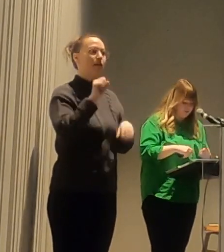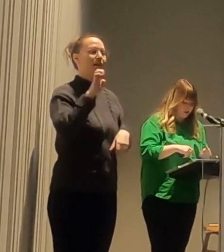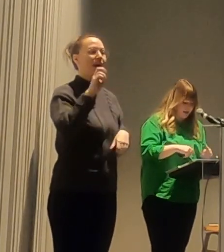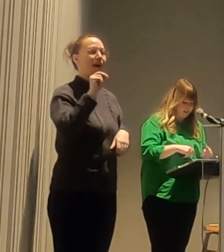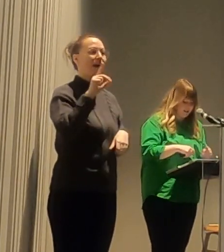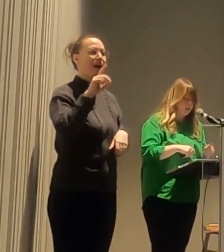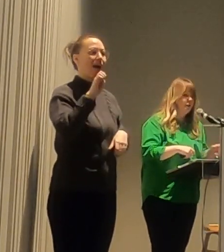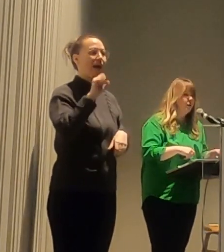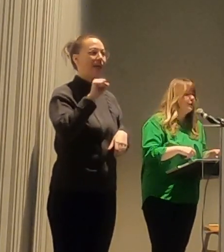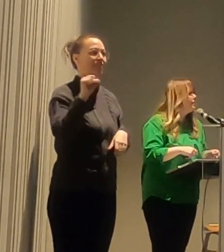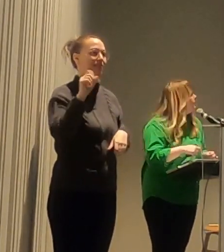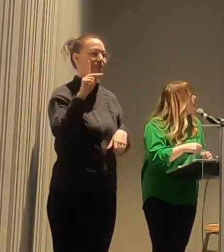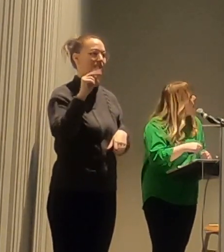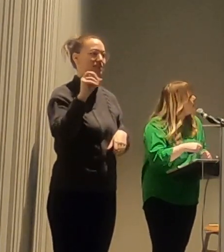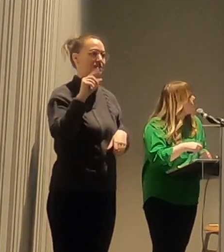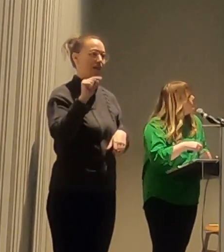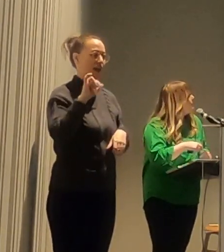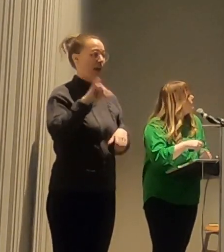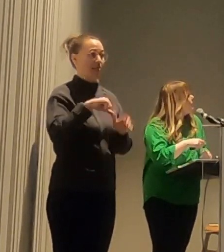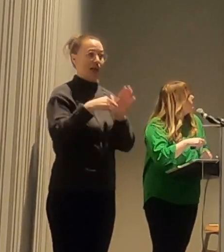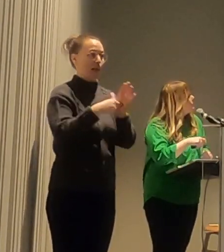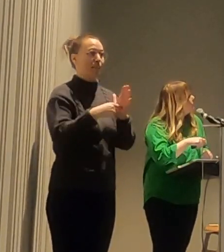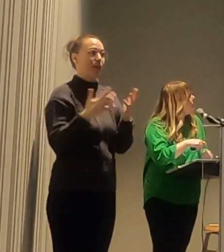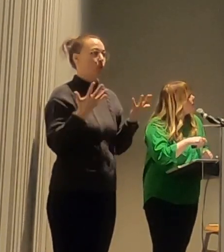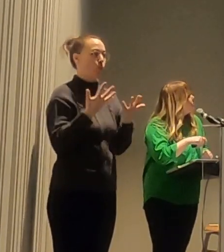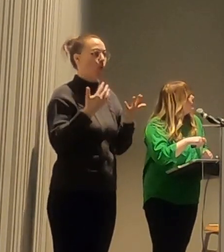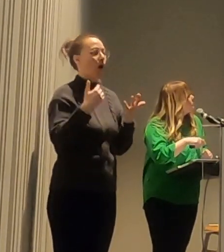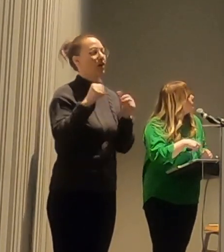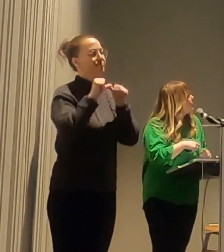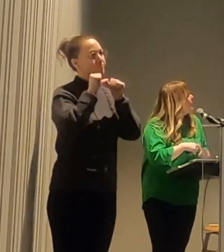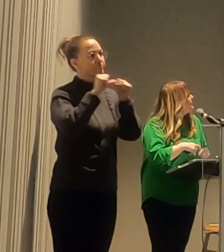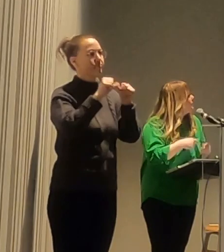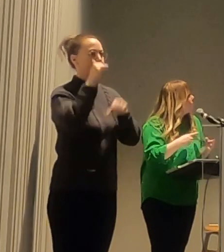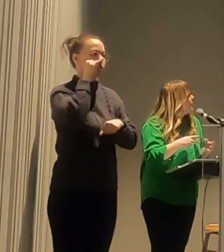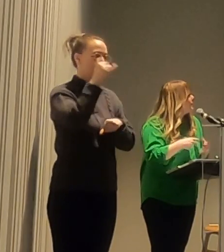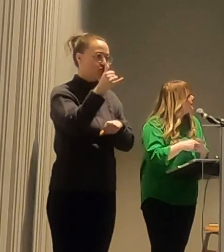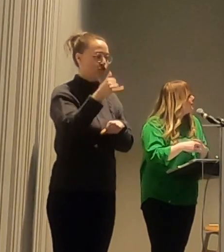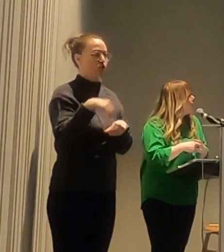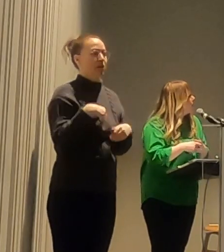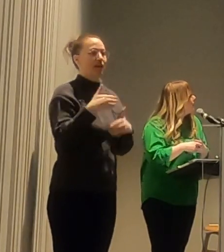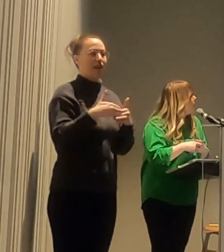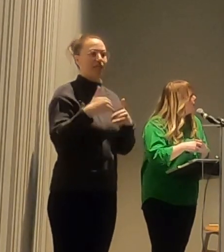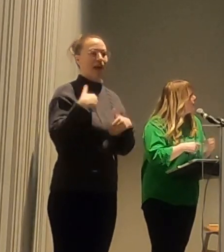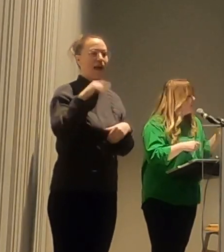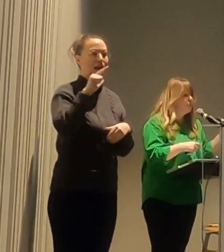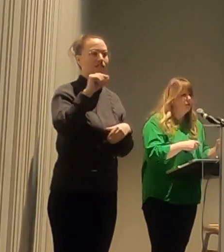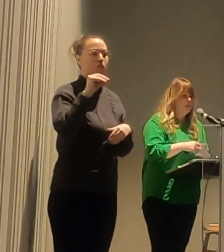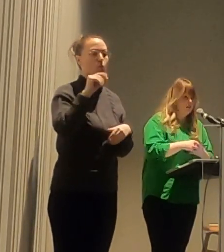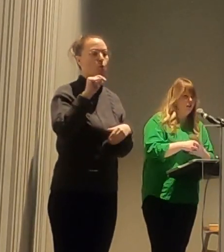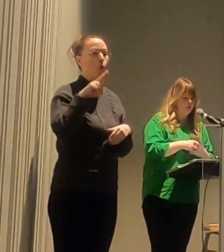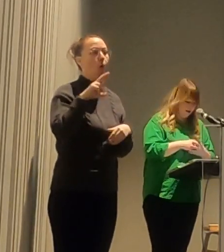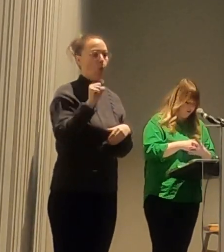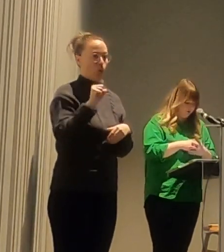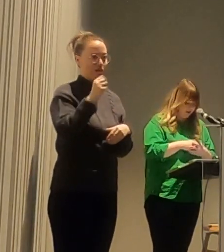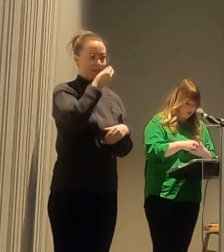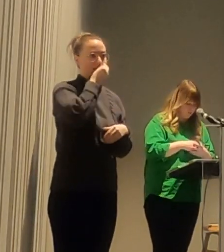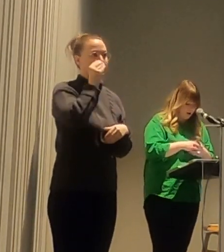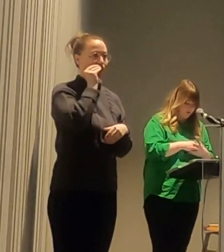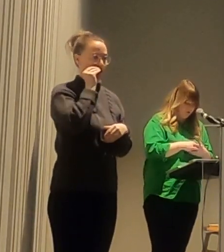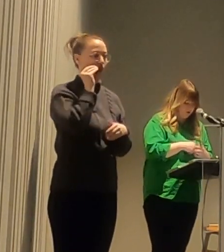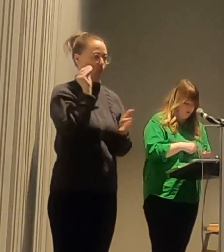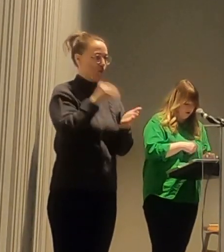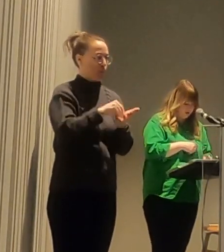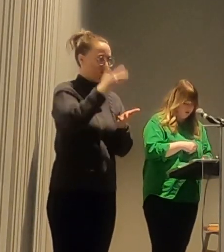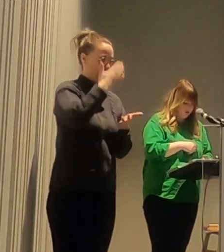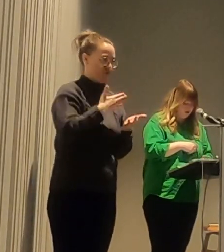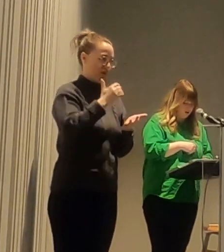which symbolizes eternity. And then we have the lotus flower, which symbolizes luck. Again, that one is included on the front as